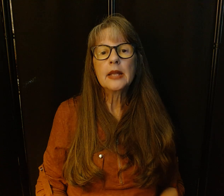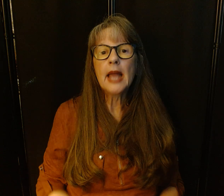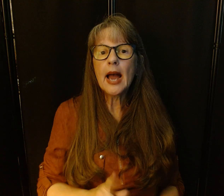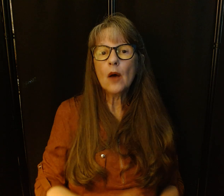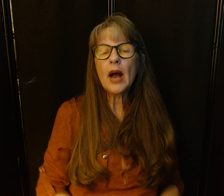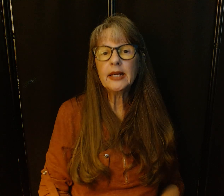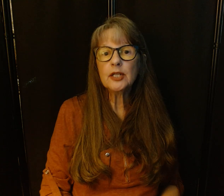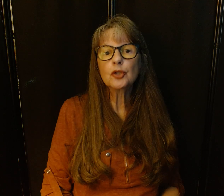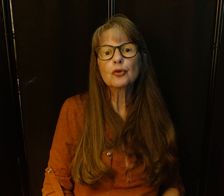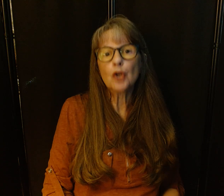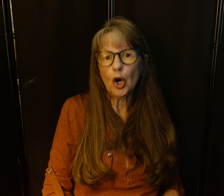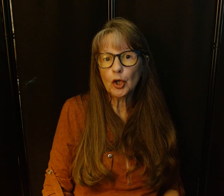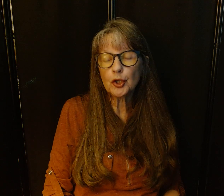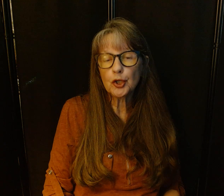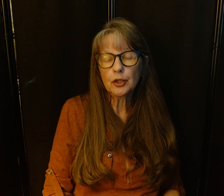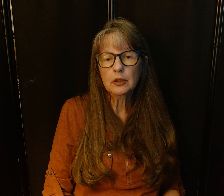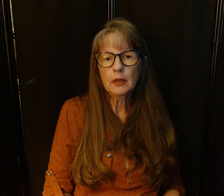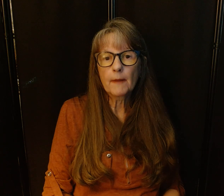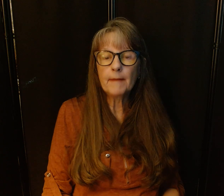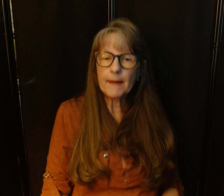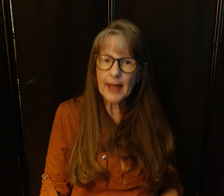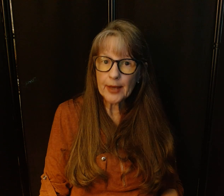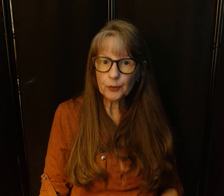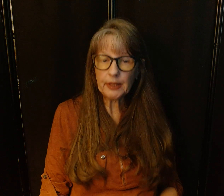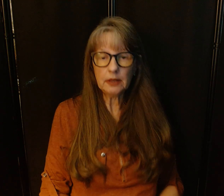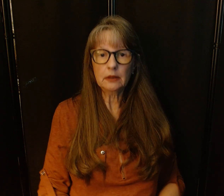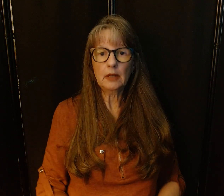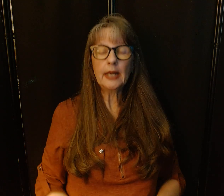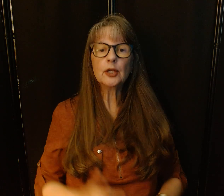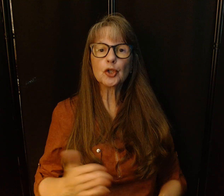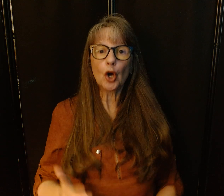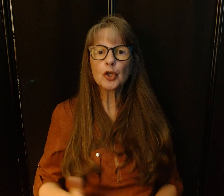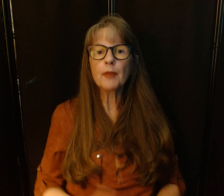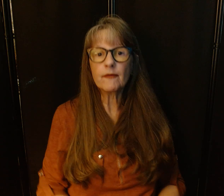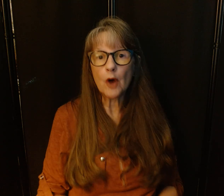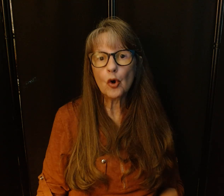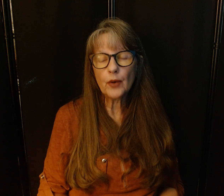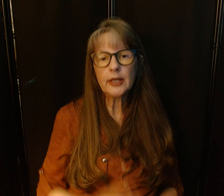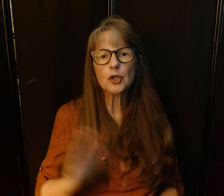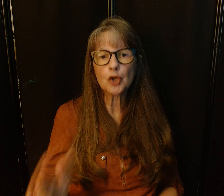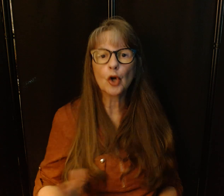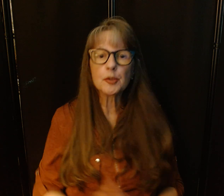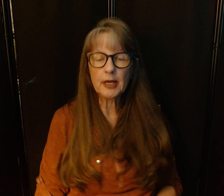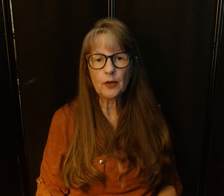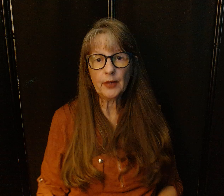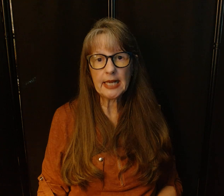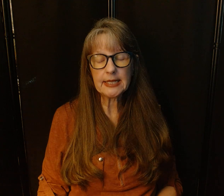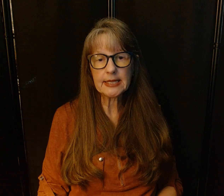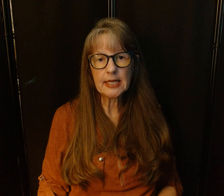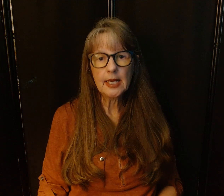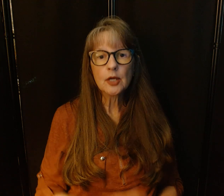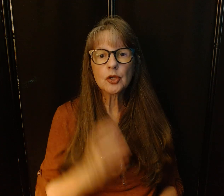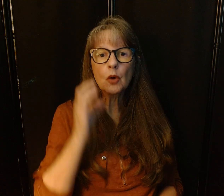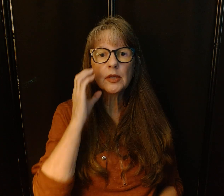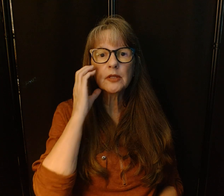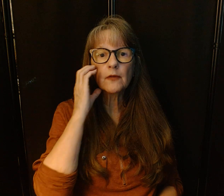Now I need to charge my battery. I need to charge my phone. I need to charge my hearing aids. So it's a